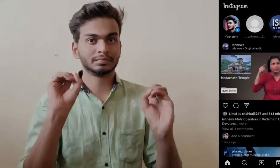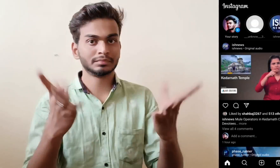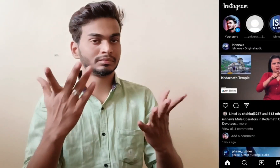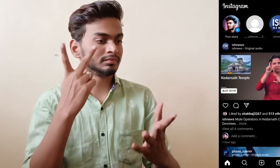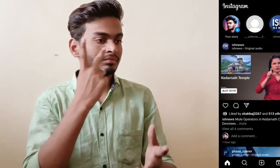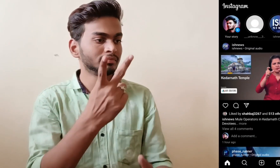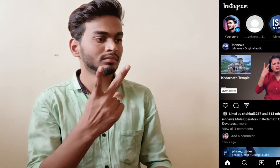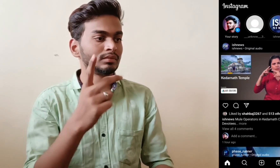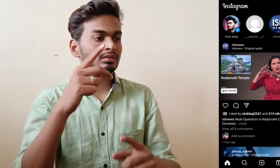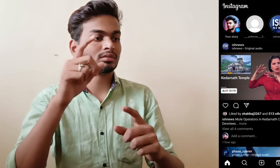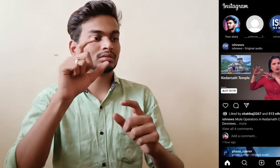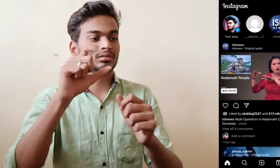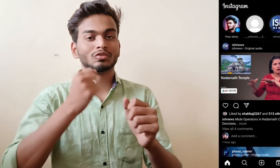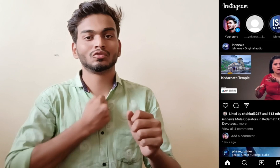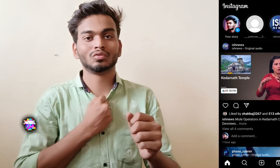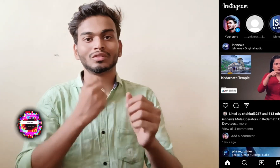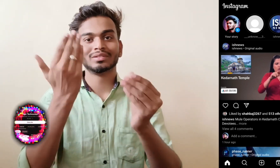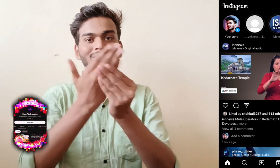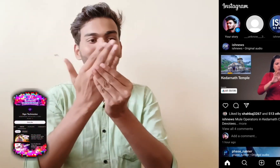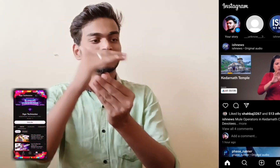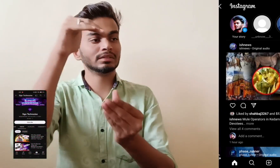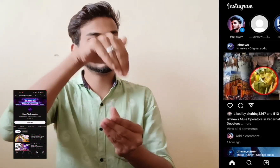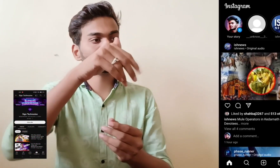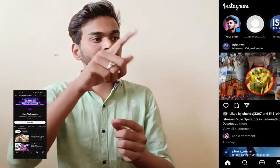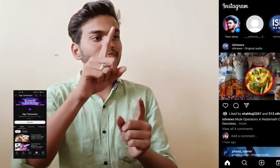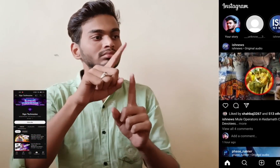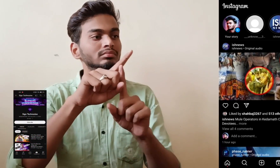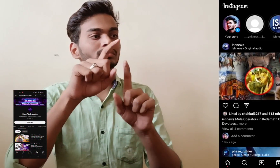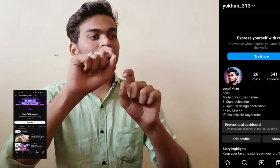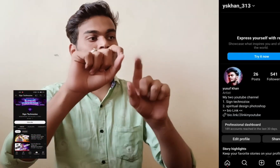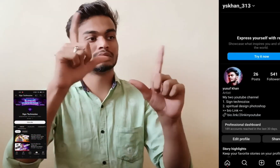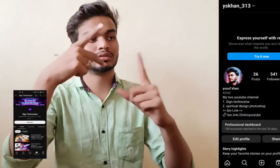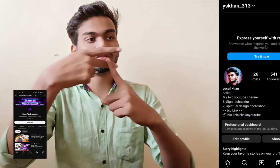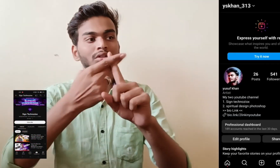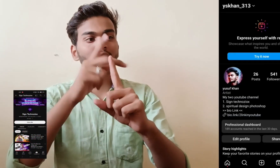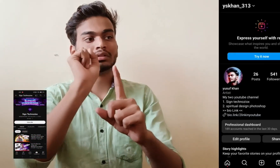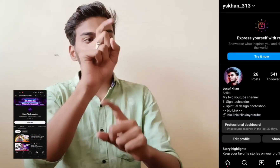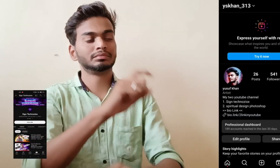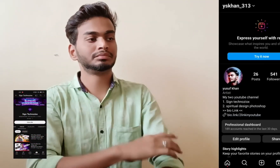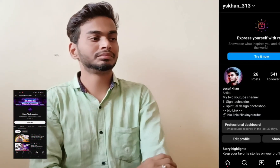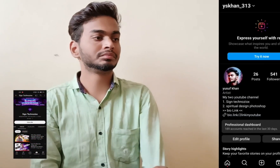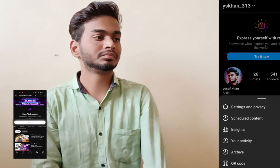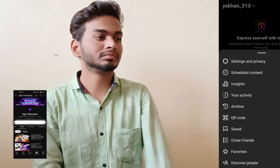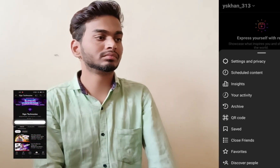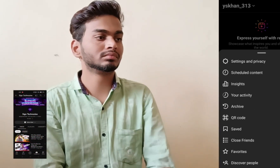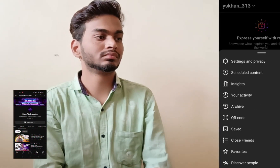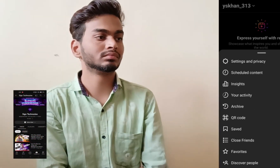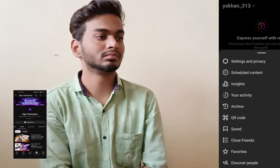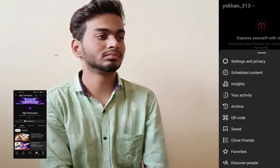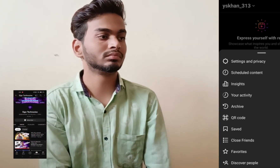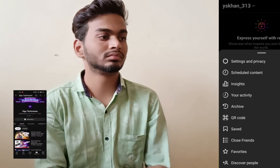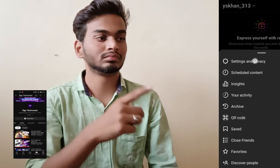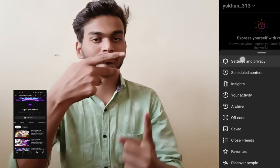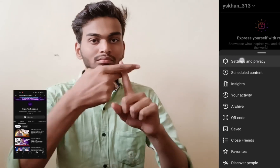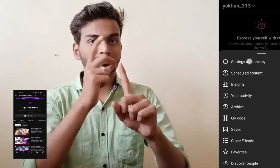Start you see my mobile and my account profile open in setting and